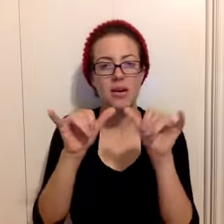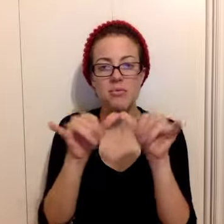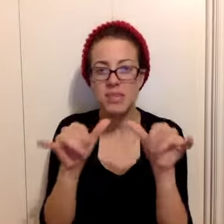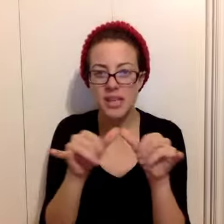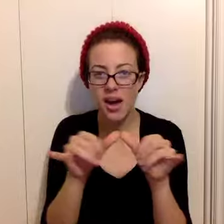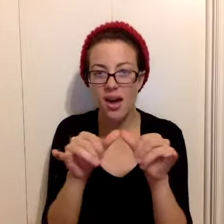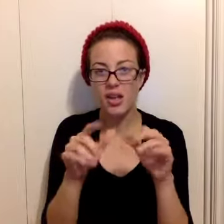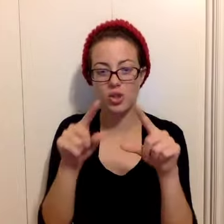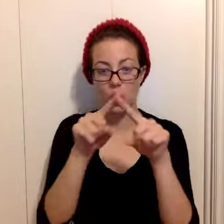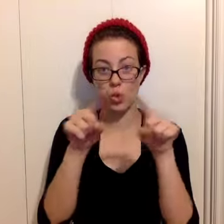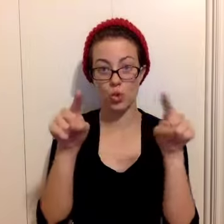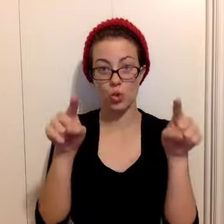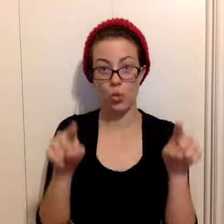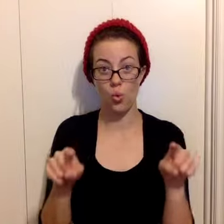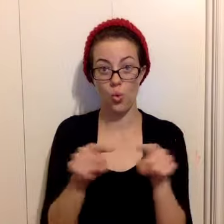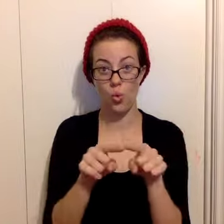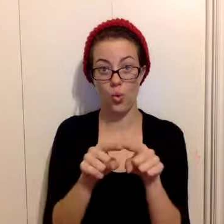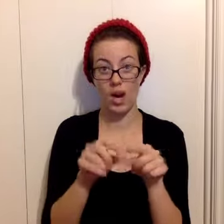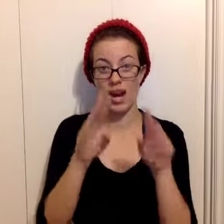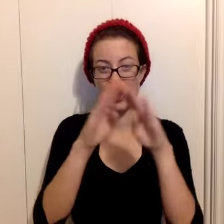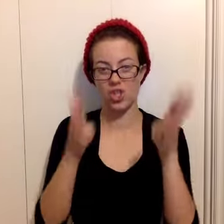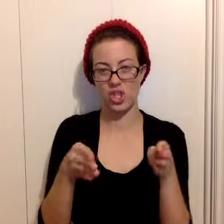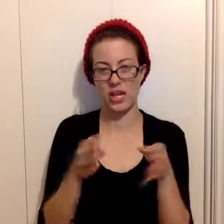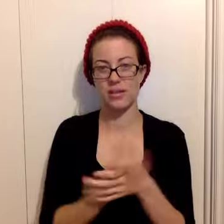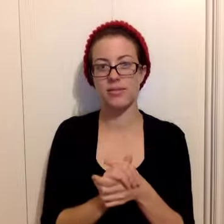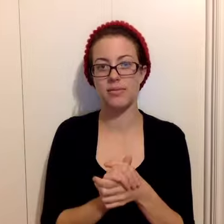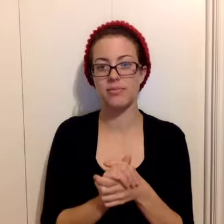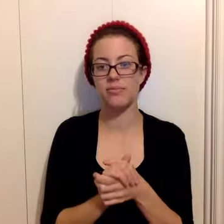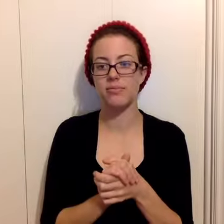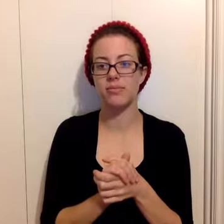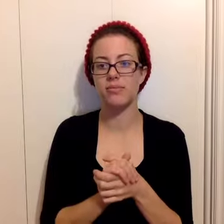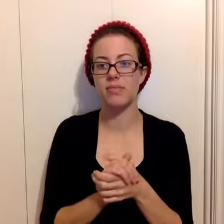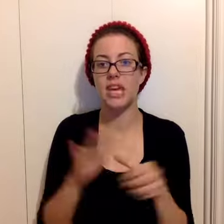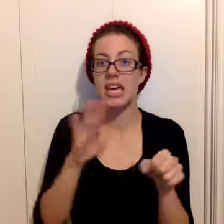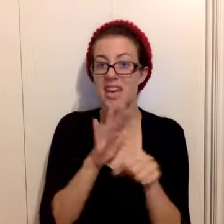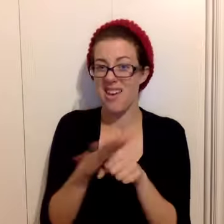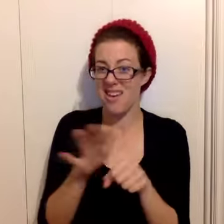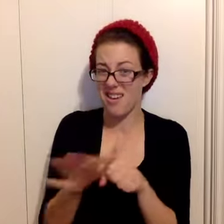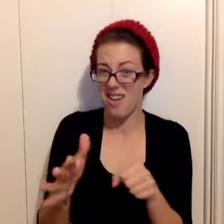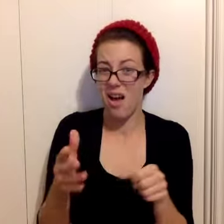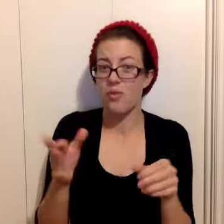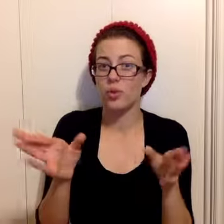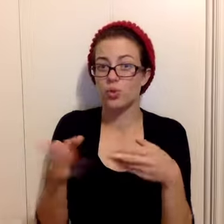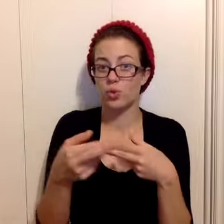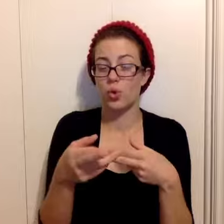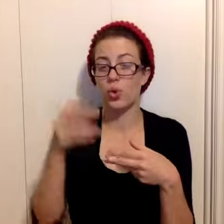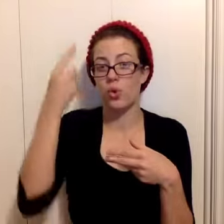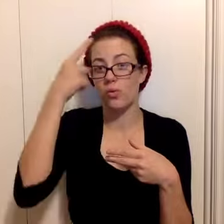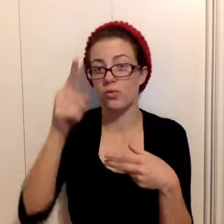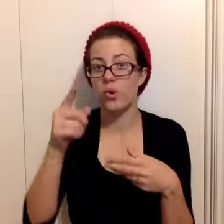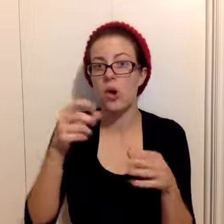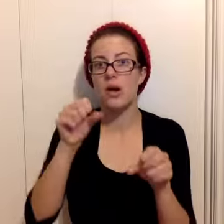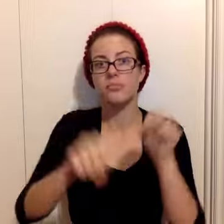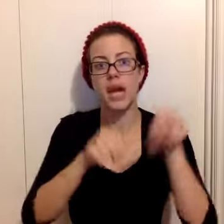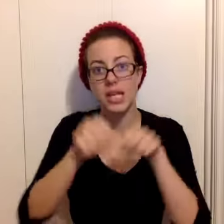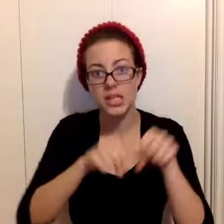with enough room to store bicycles, a lawnmower, and boxes.